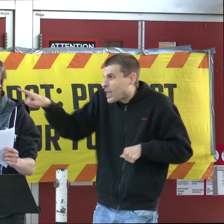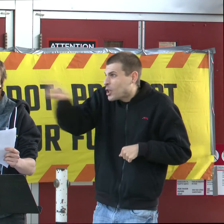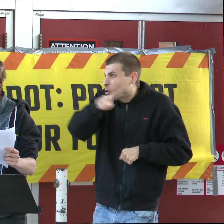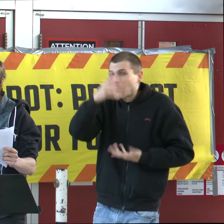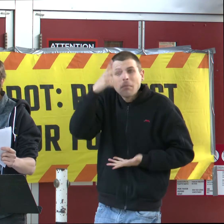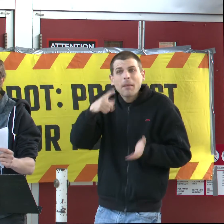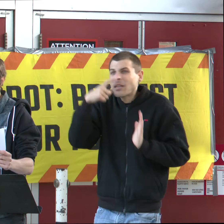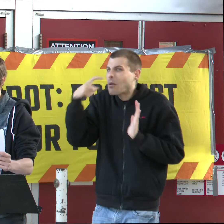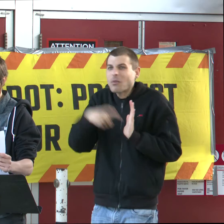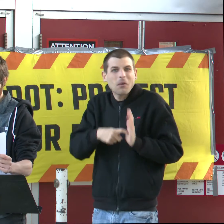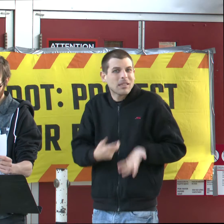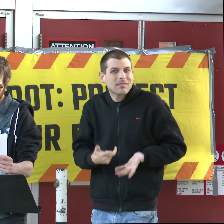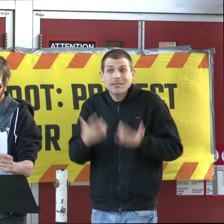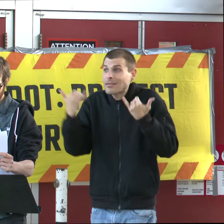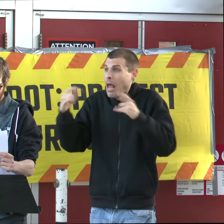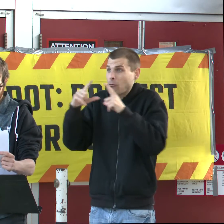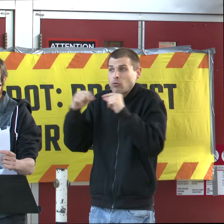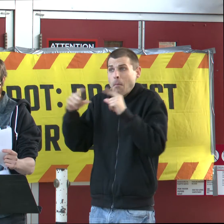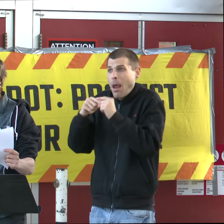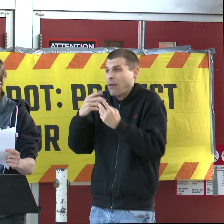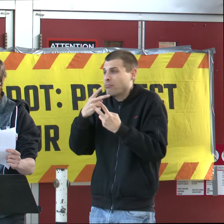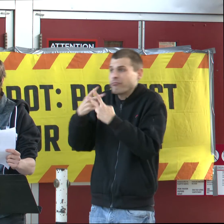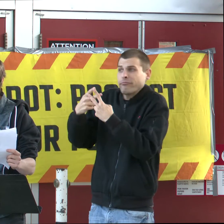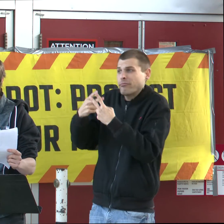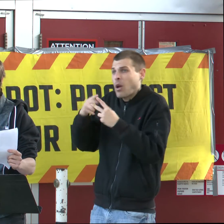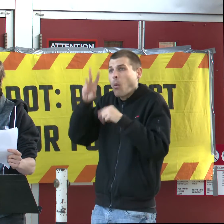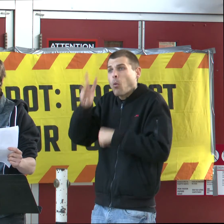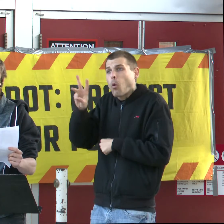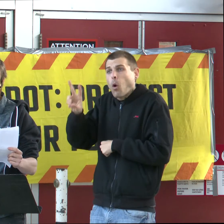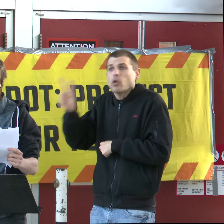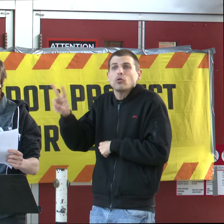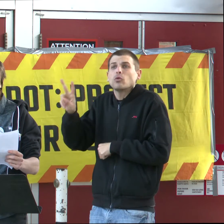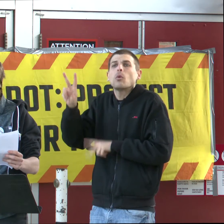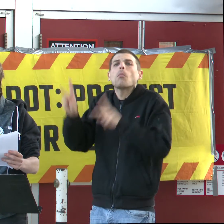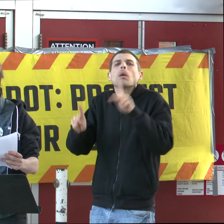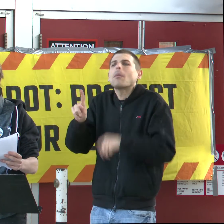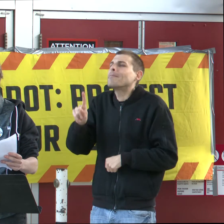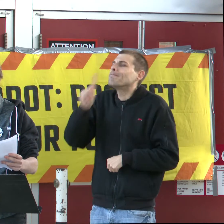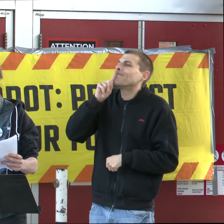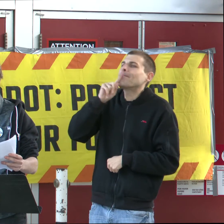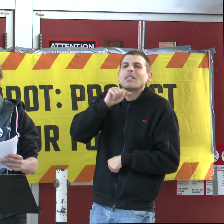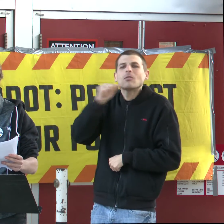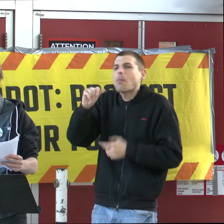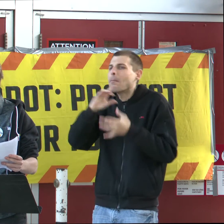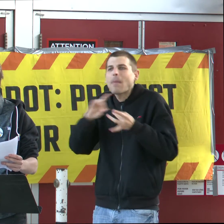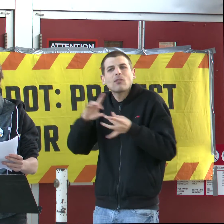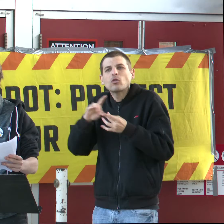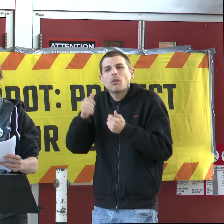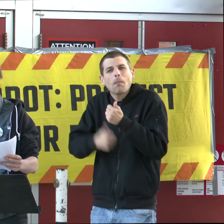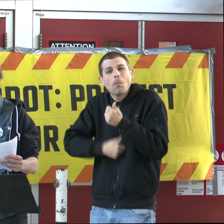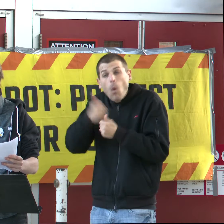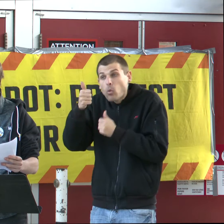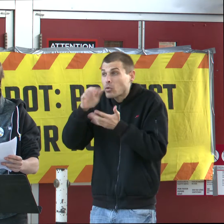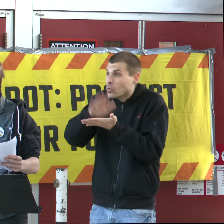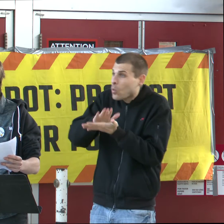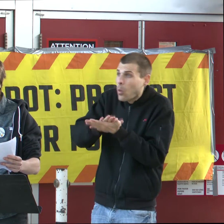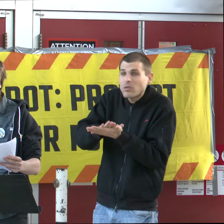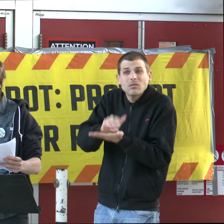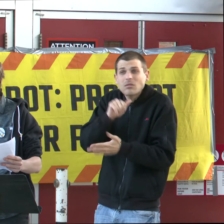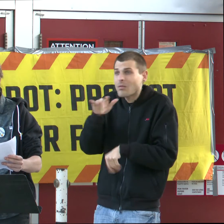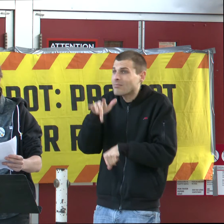hardly noted in civic textbooks and in history books. It is barely a footnote in college history courses, and even it is not mentioned at all in most law schools. Yet this